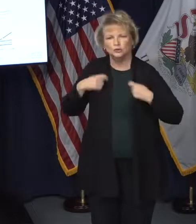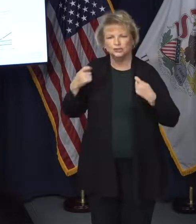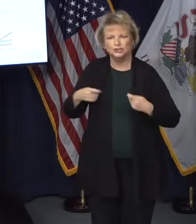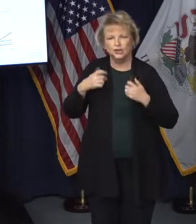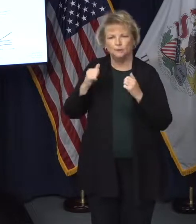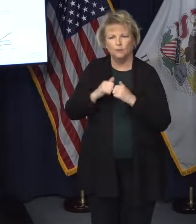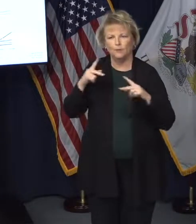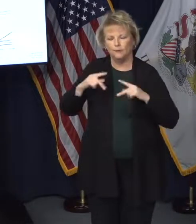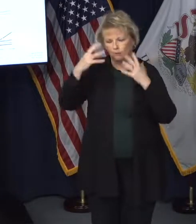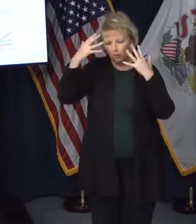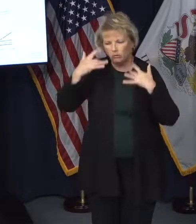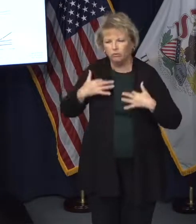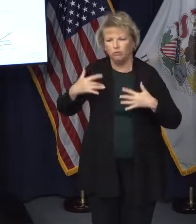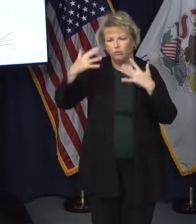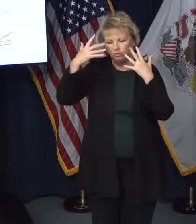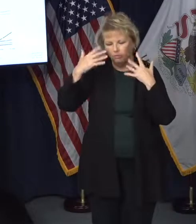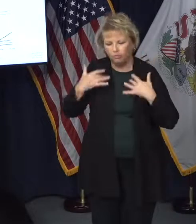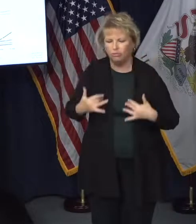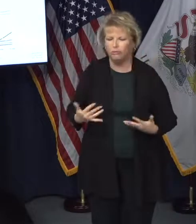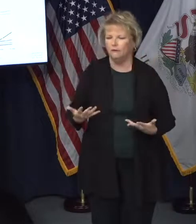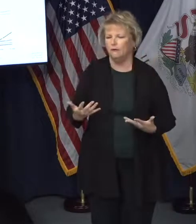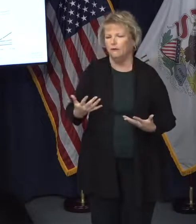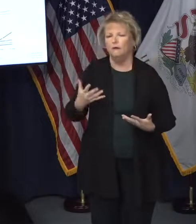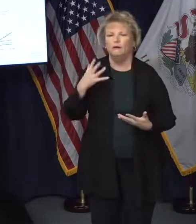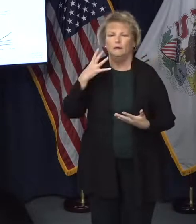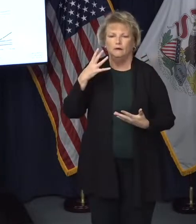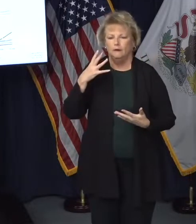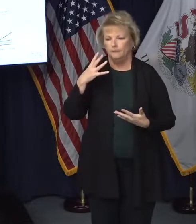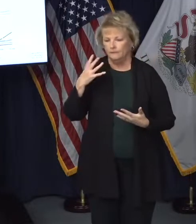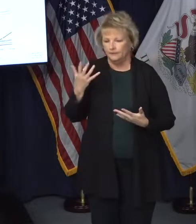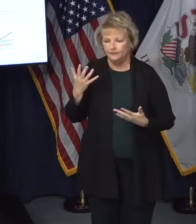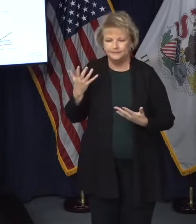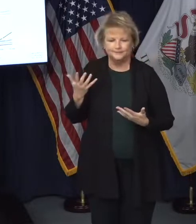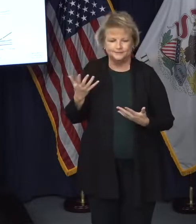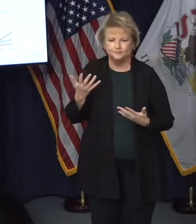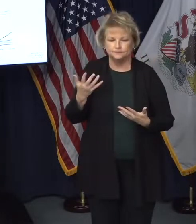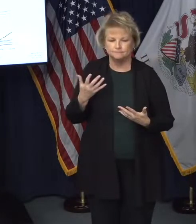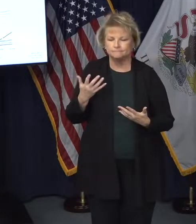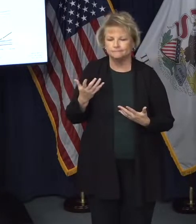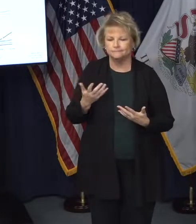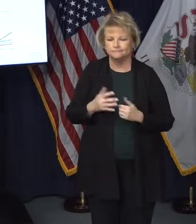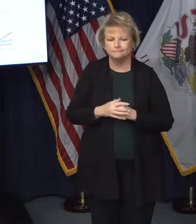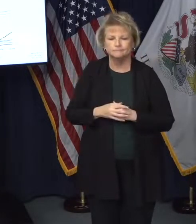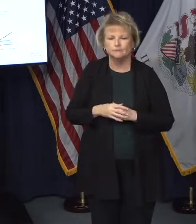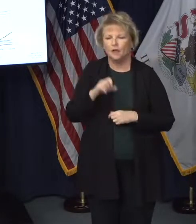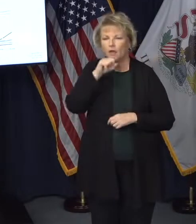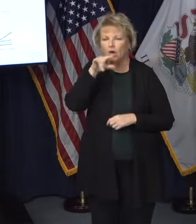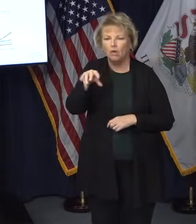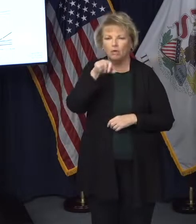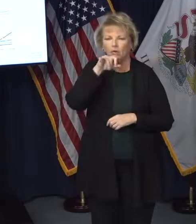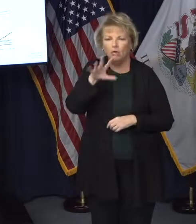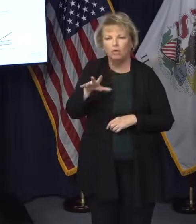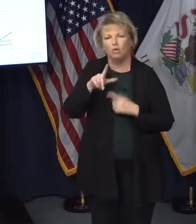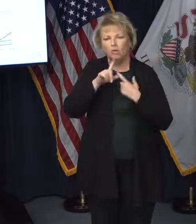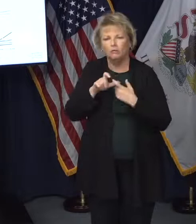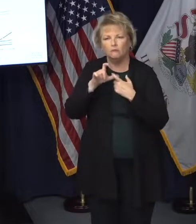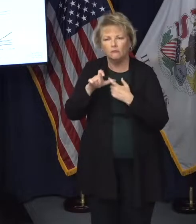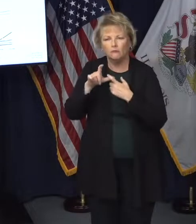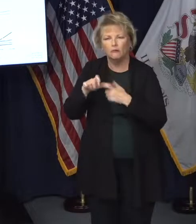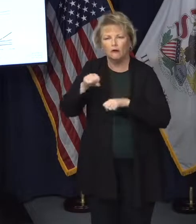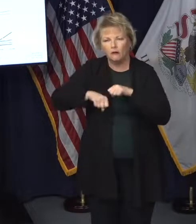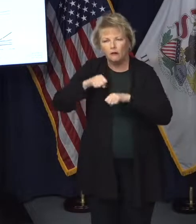are perspirating. They're perspiring rather. They're exhaling quite a lot